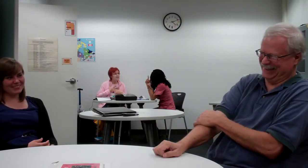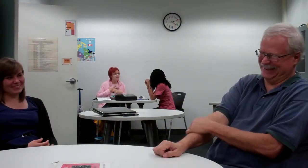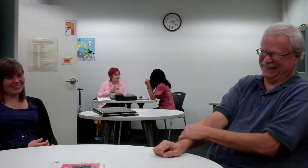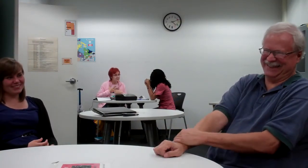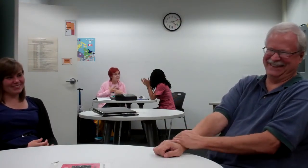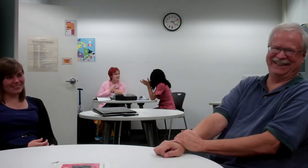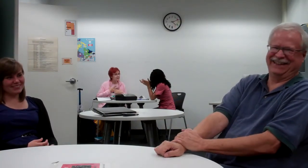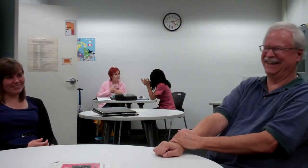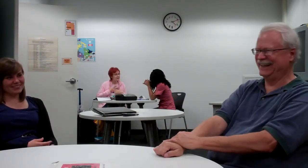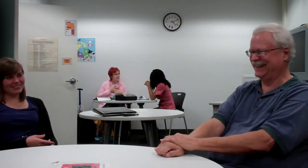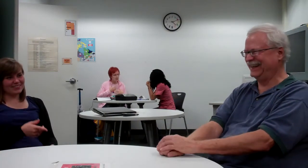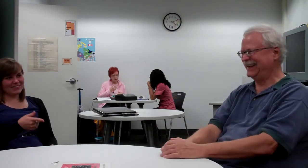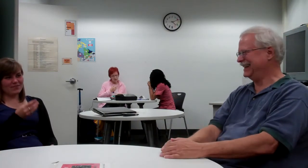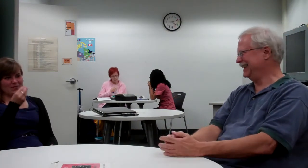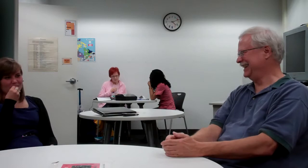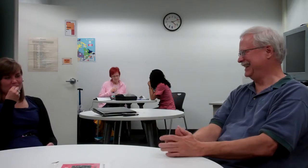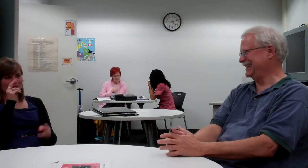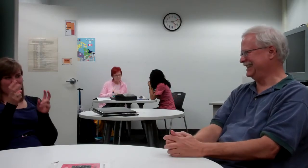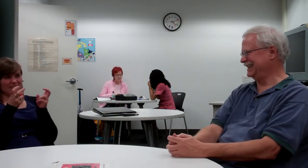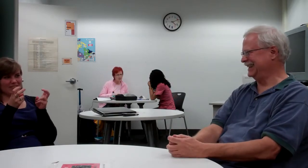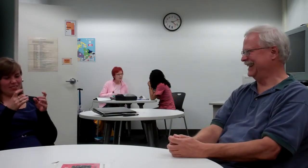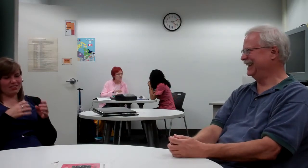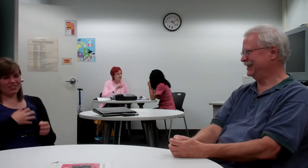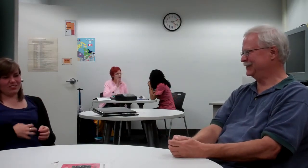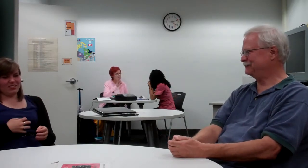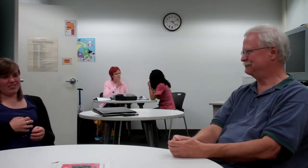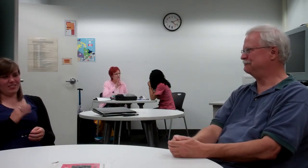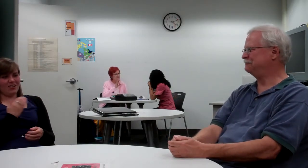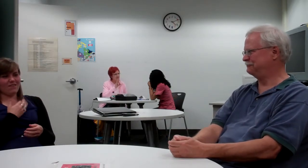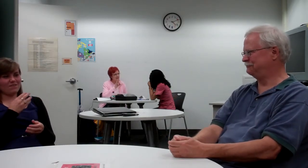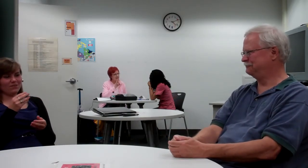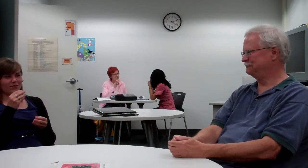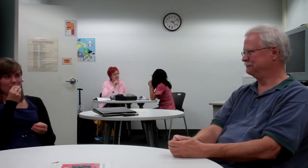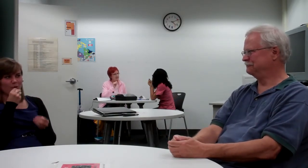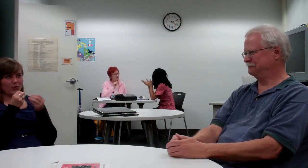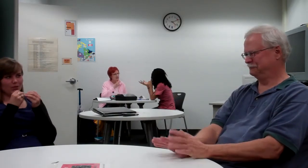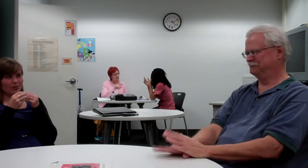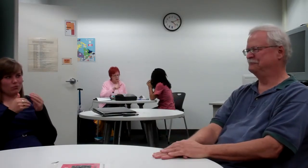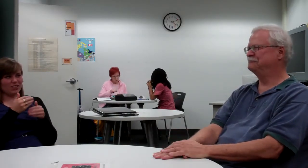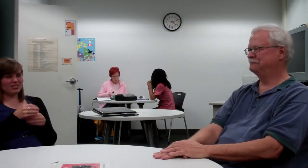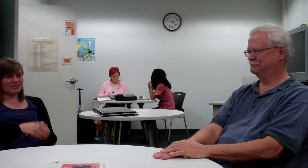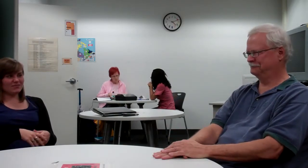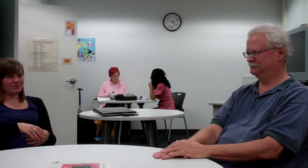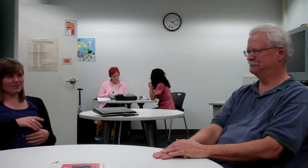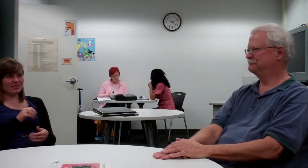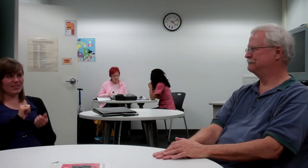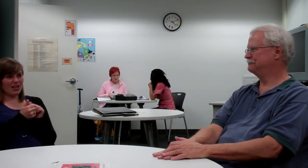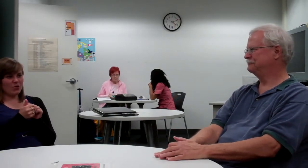It's so disgusting to me how much of our food is processed and how they handle our food.